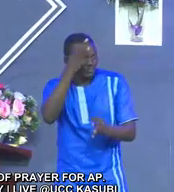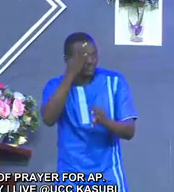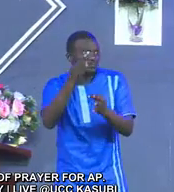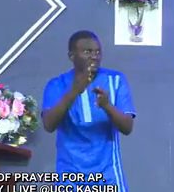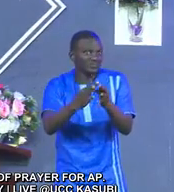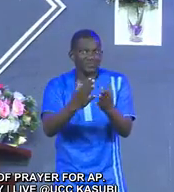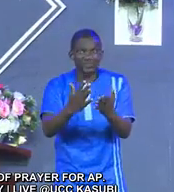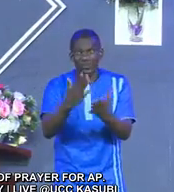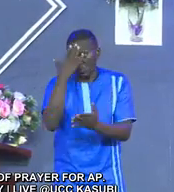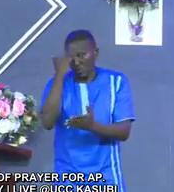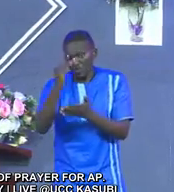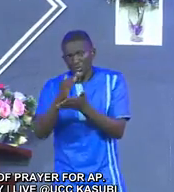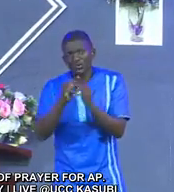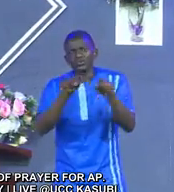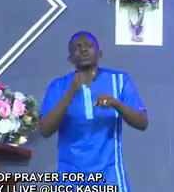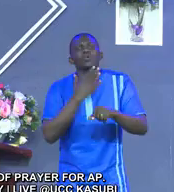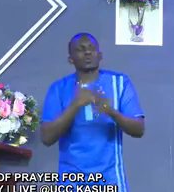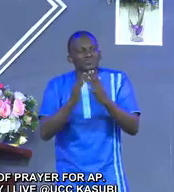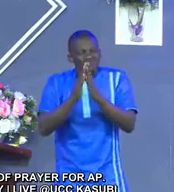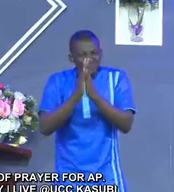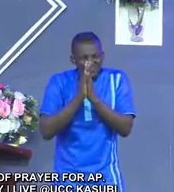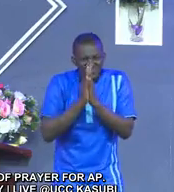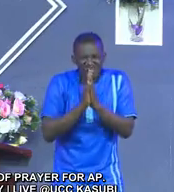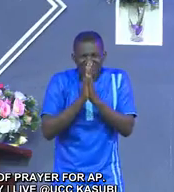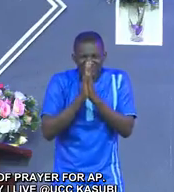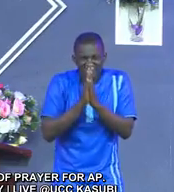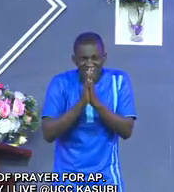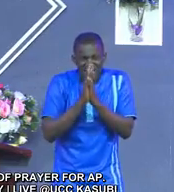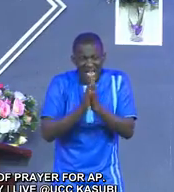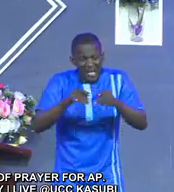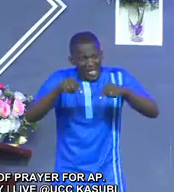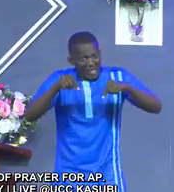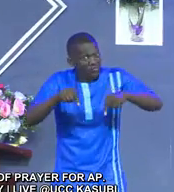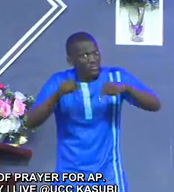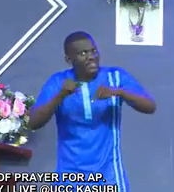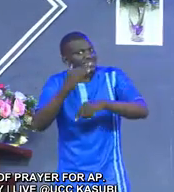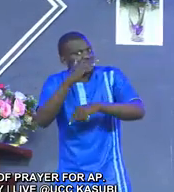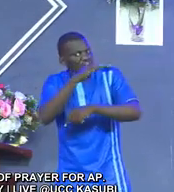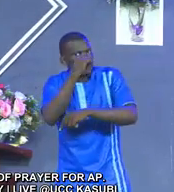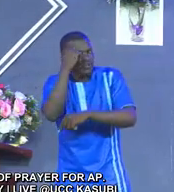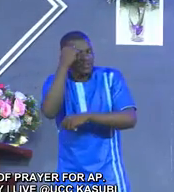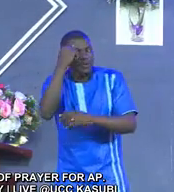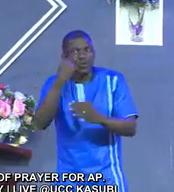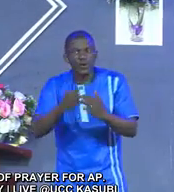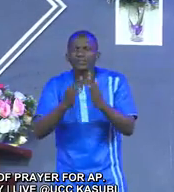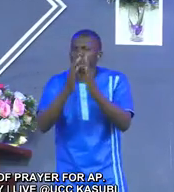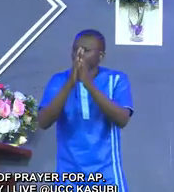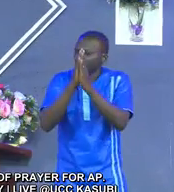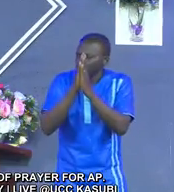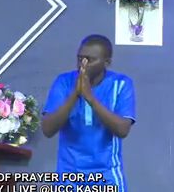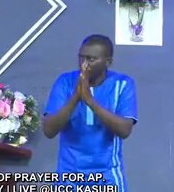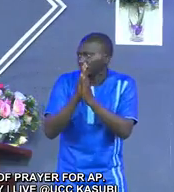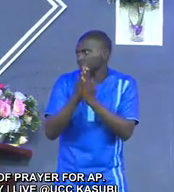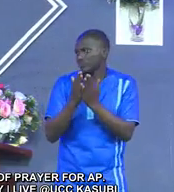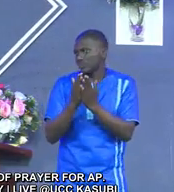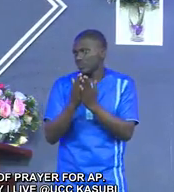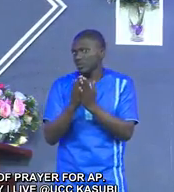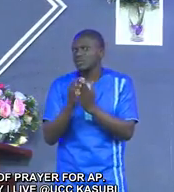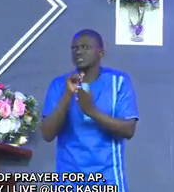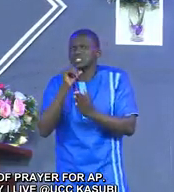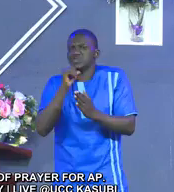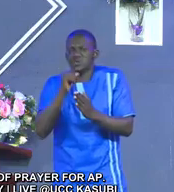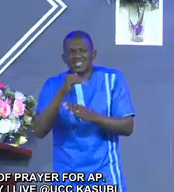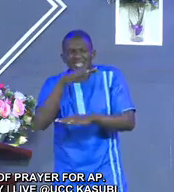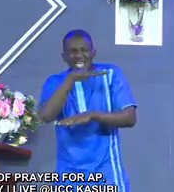Because we are going to pray. It's an evening of prayer. It may not be an evening of